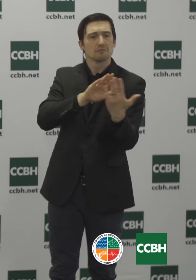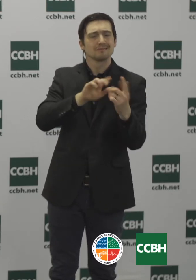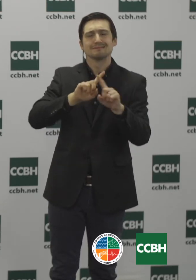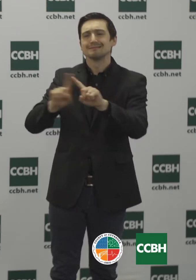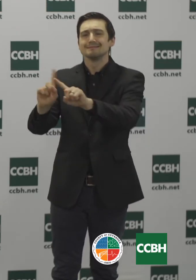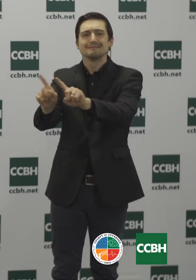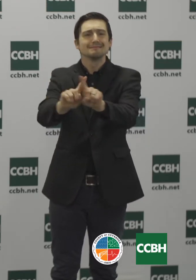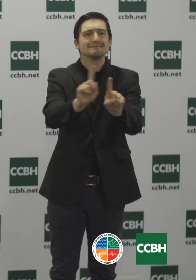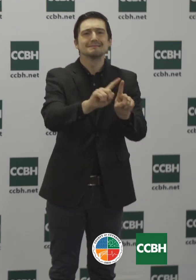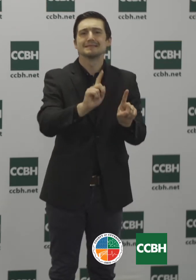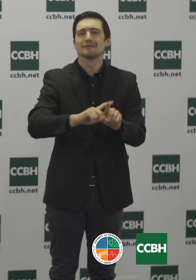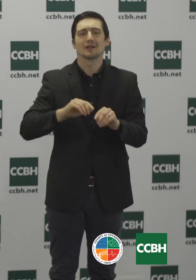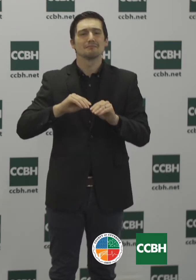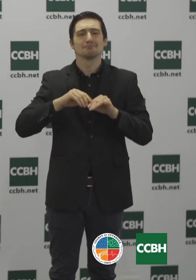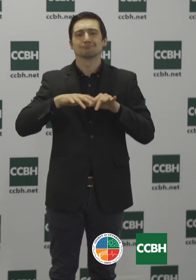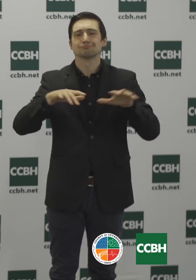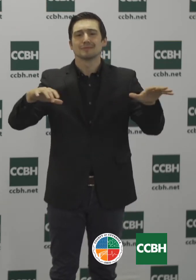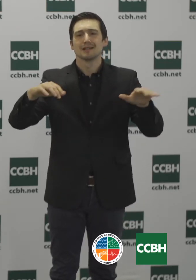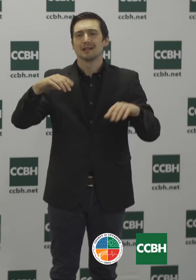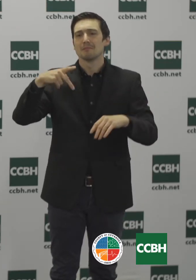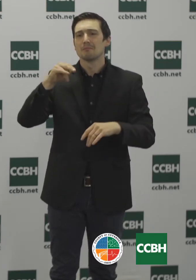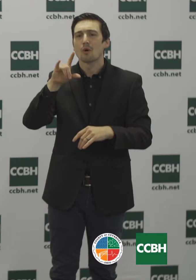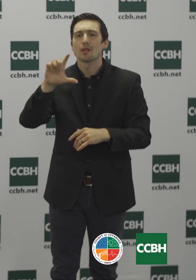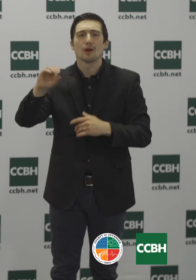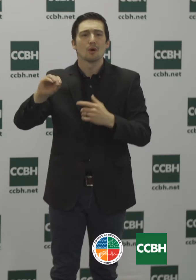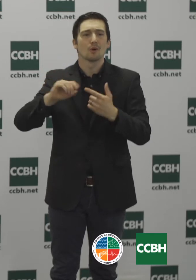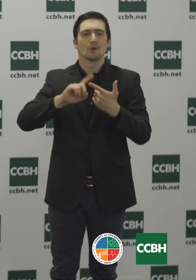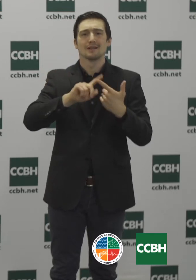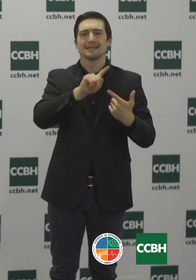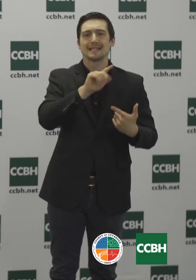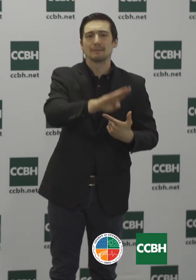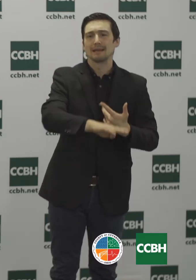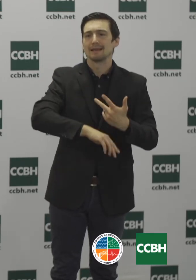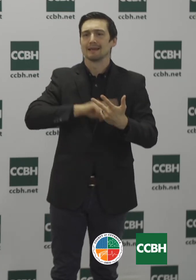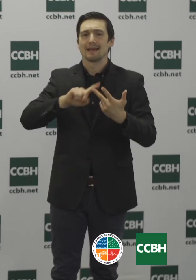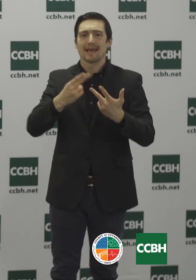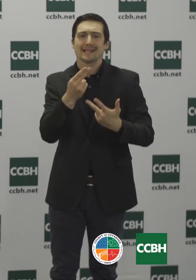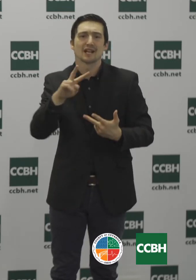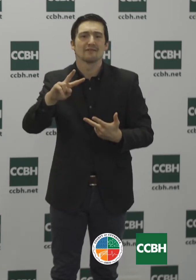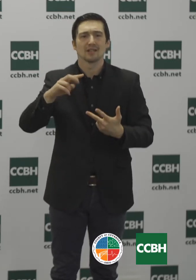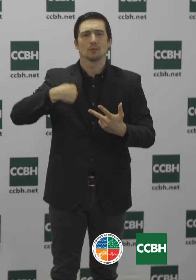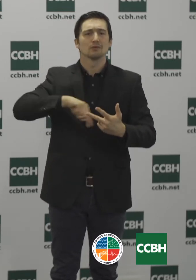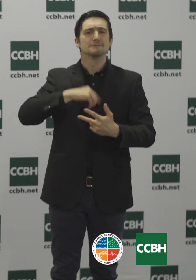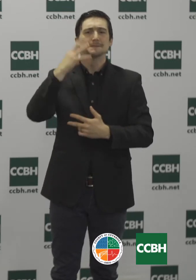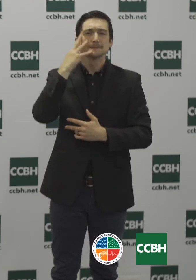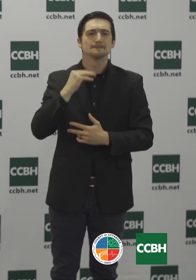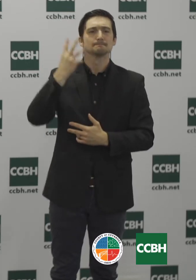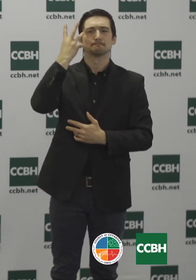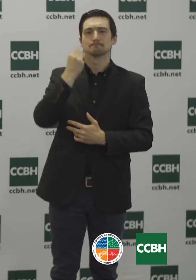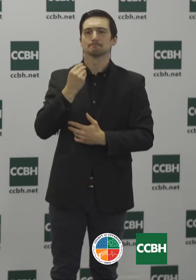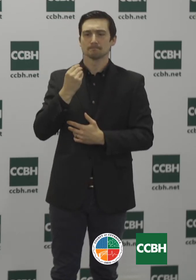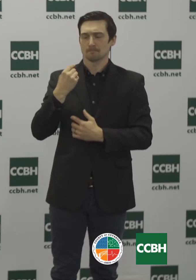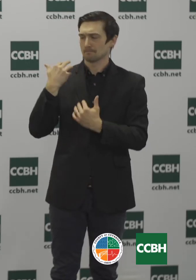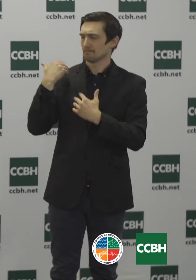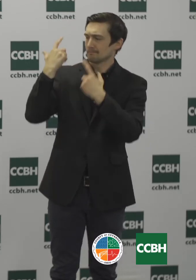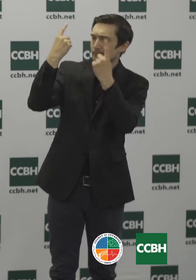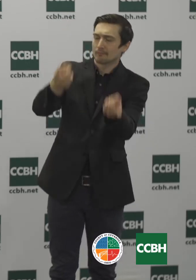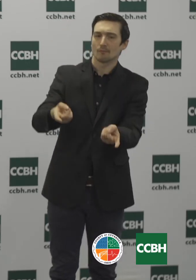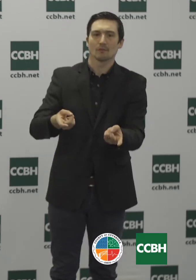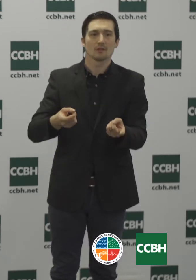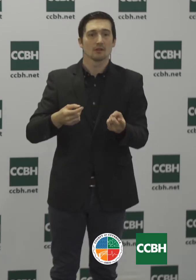flu, TB, polio, and HIV. Since March, our